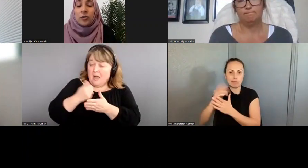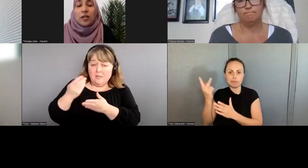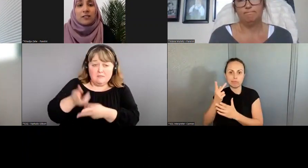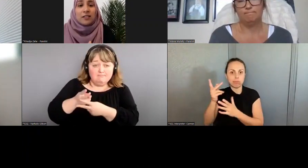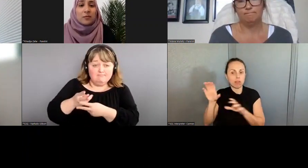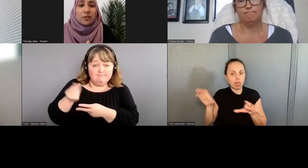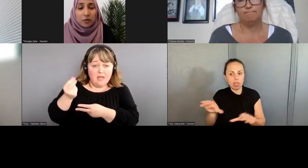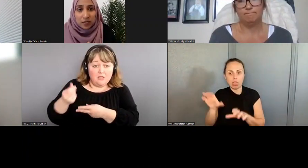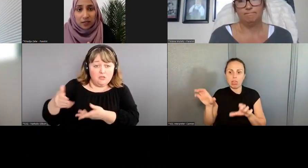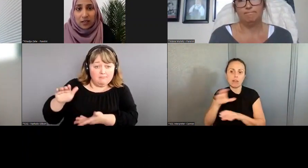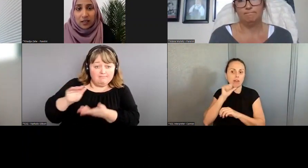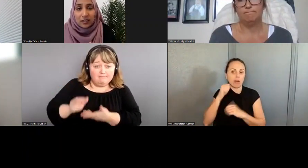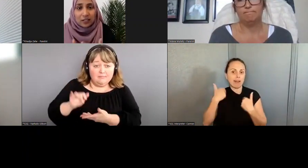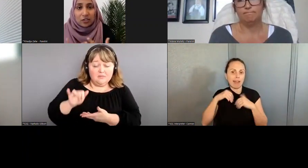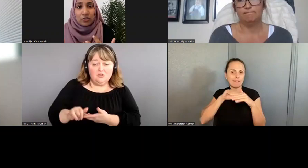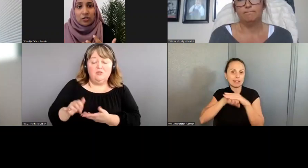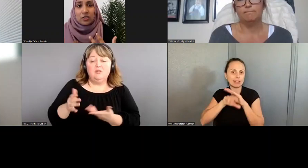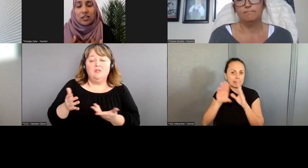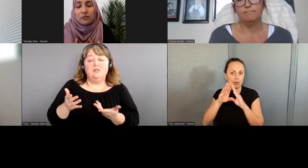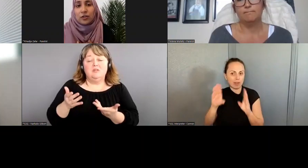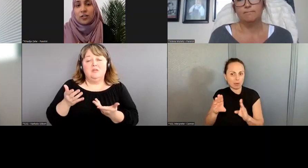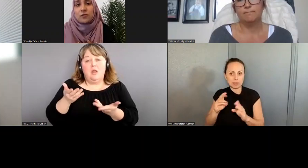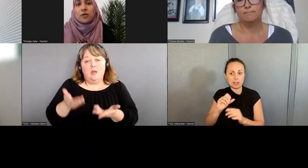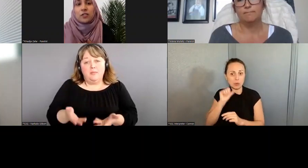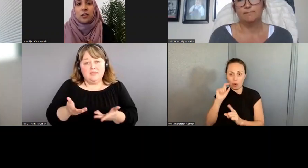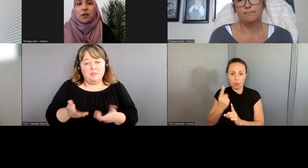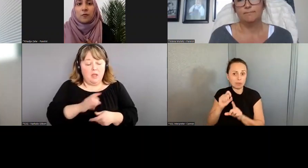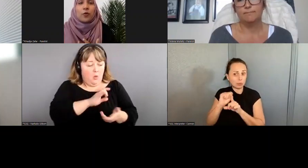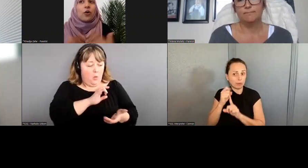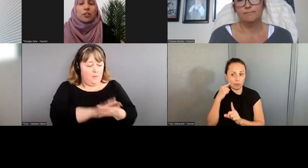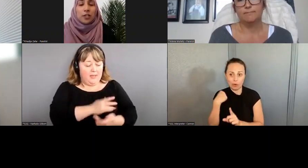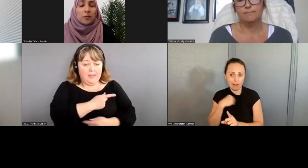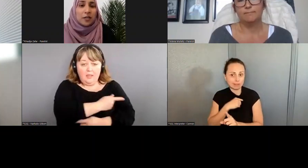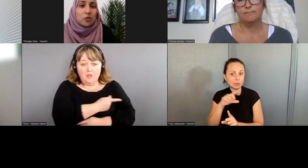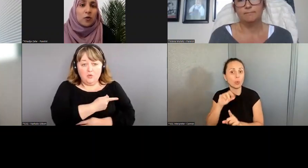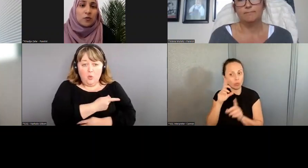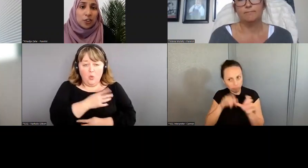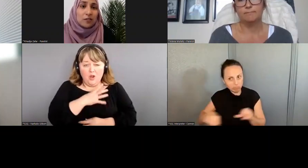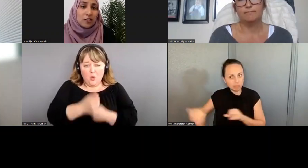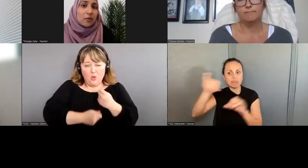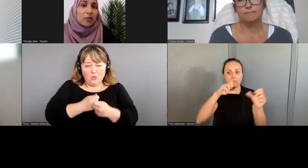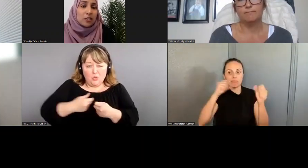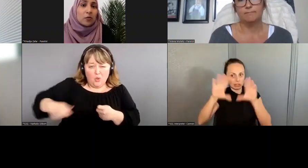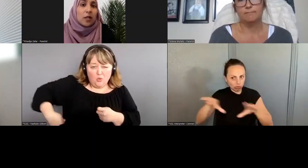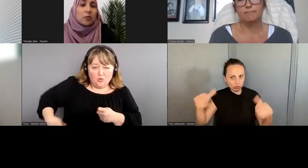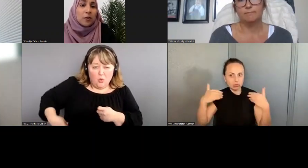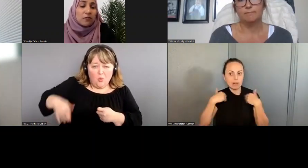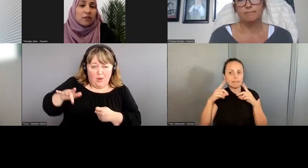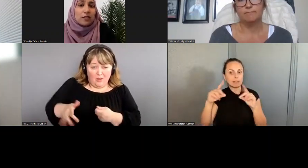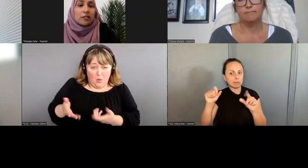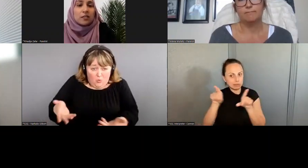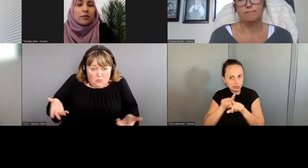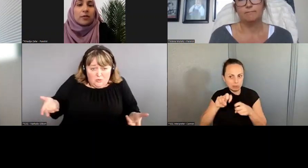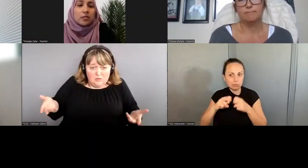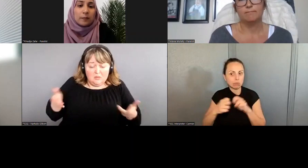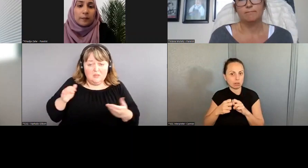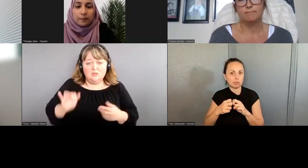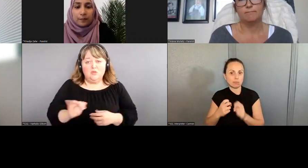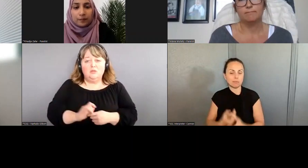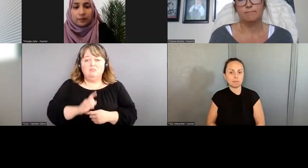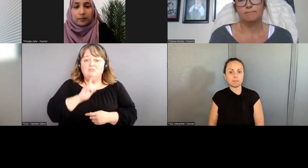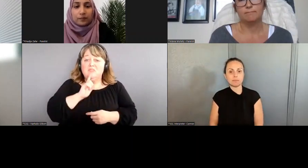because we don't have accessible housing. And that's not just the case for us, but for all the other parents who have children with disabilities as well, especially physical